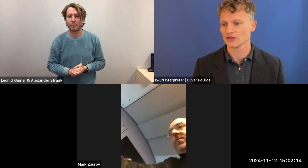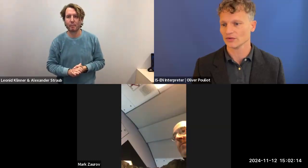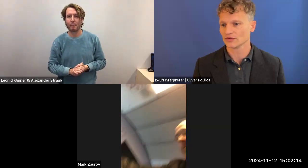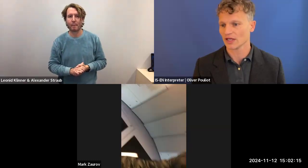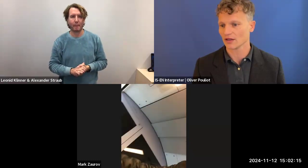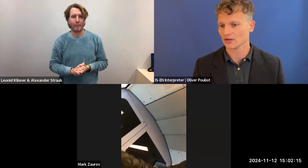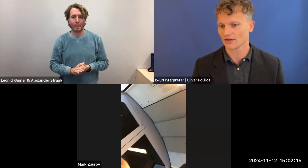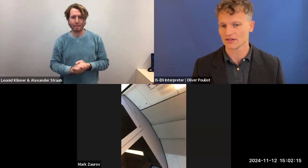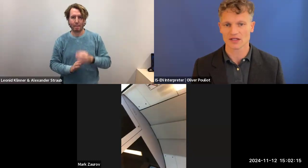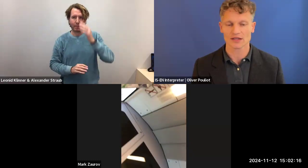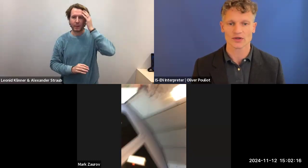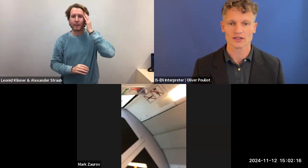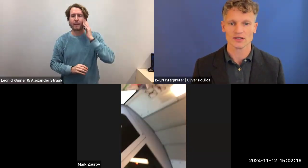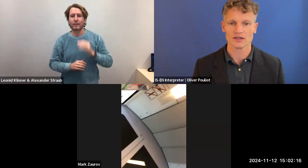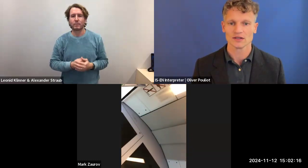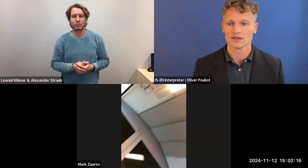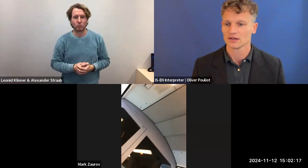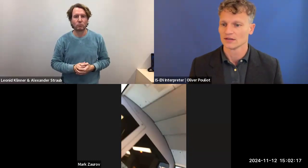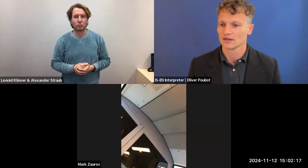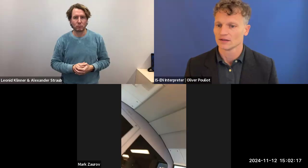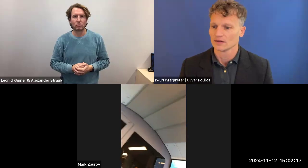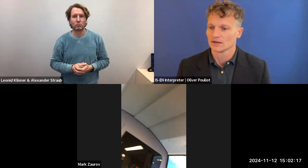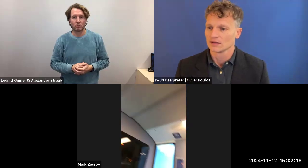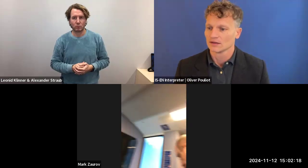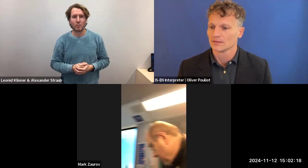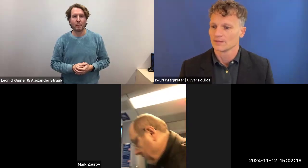Okay, so I'll let you take a look at this slide quickly.